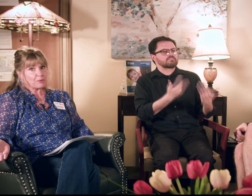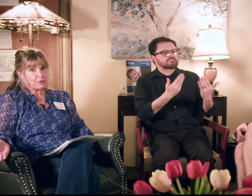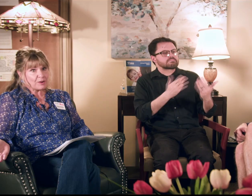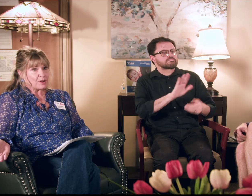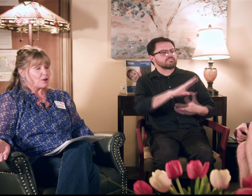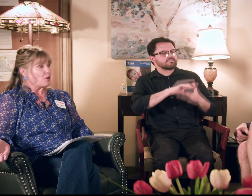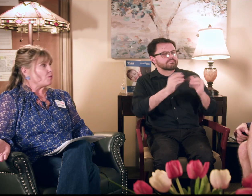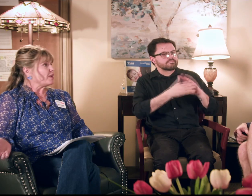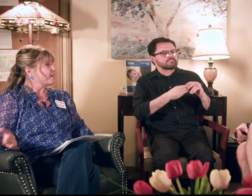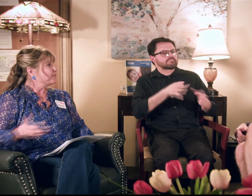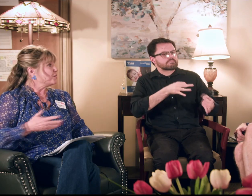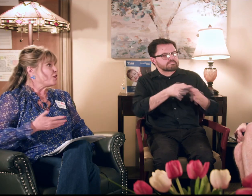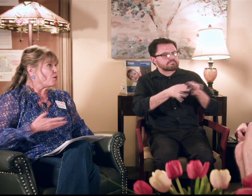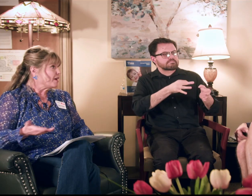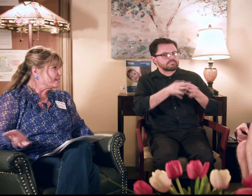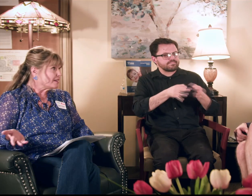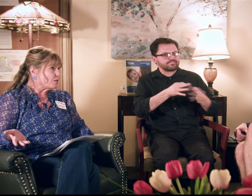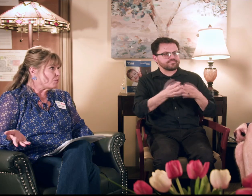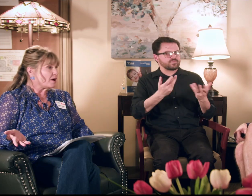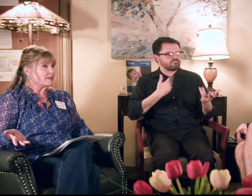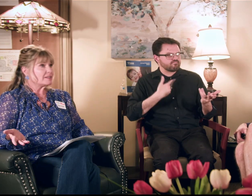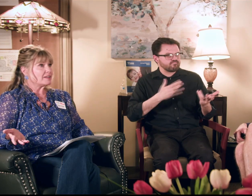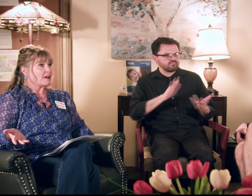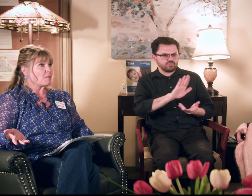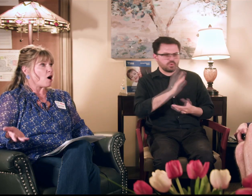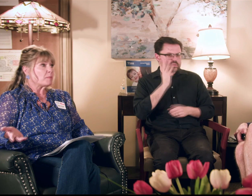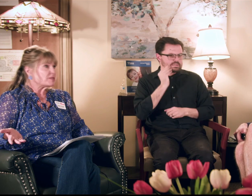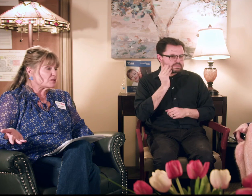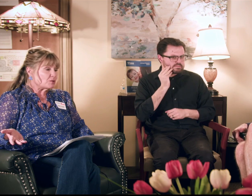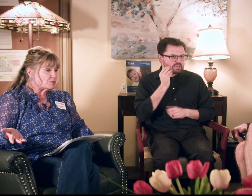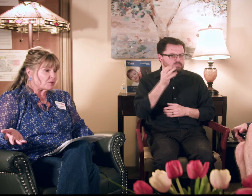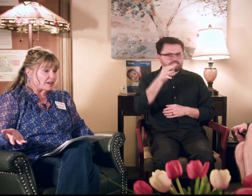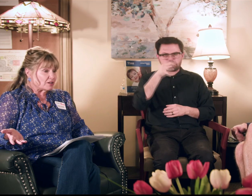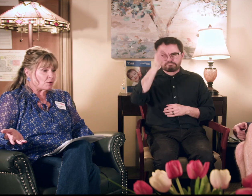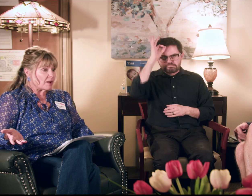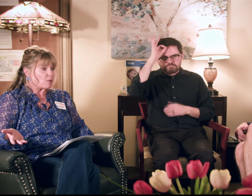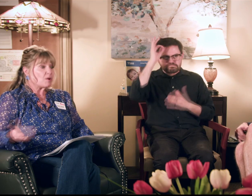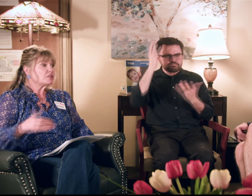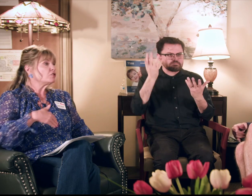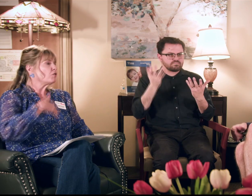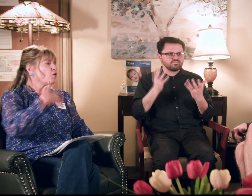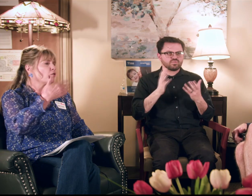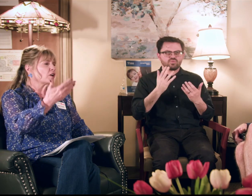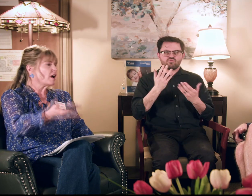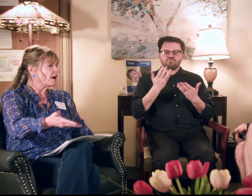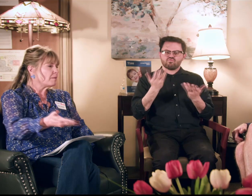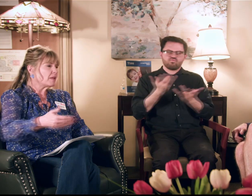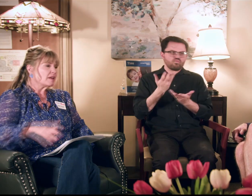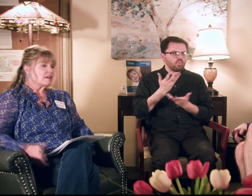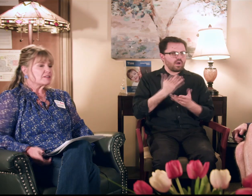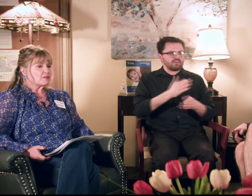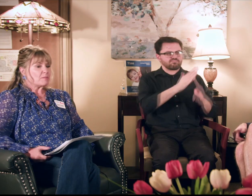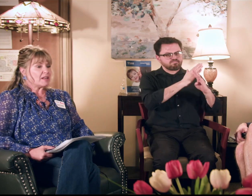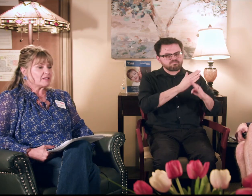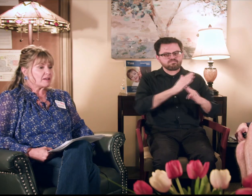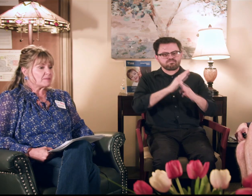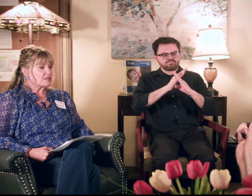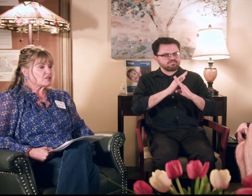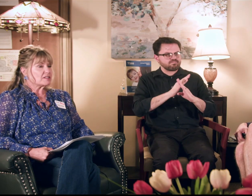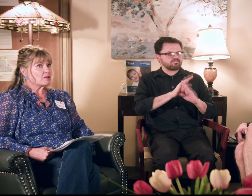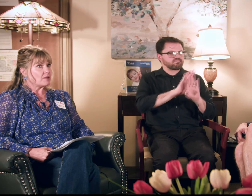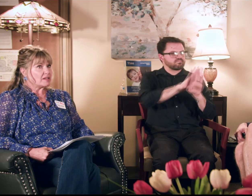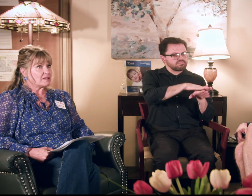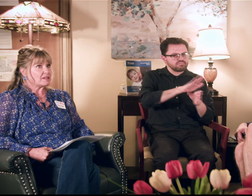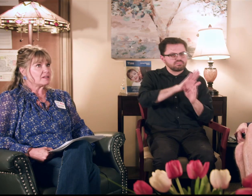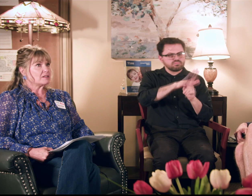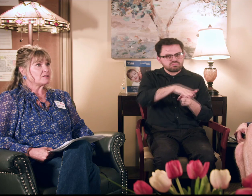what you've been through. We have no idea what obstacles were in your way, what you've overcome. So many